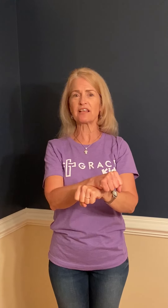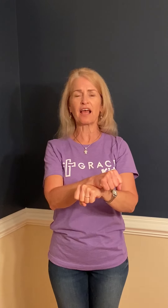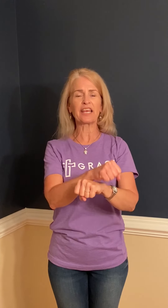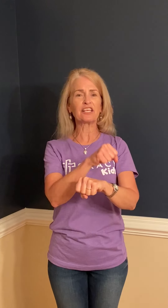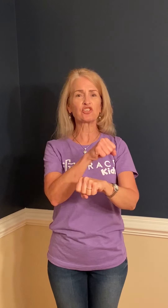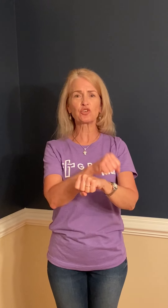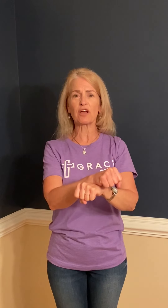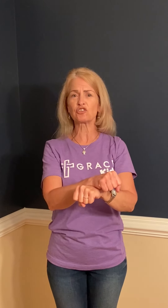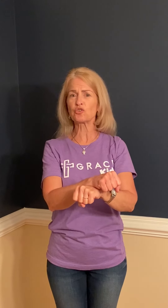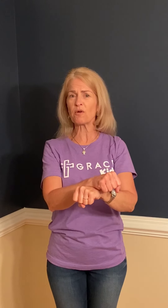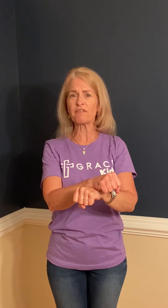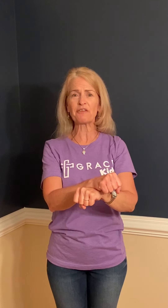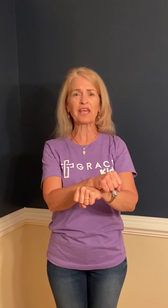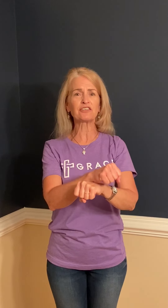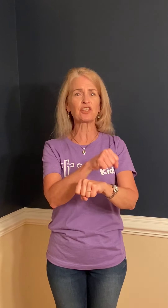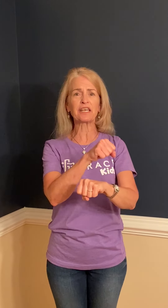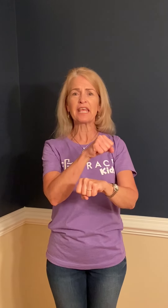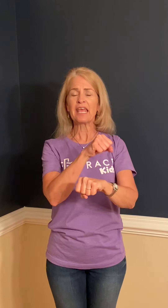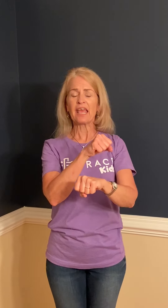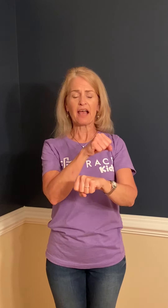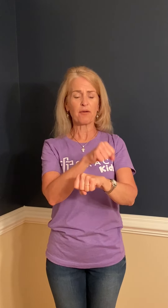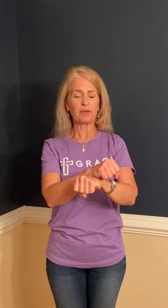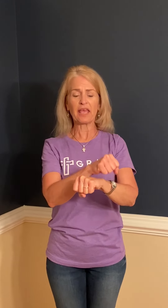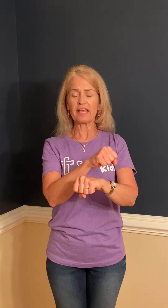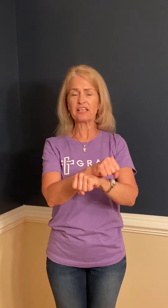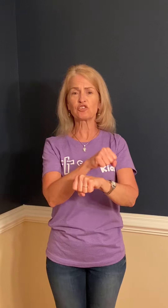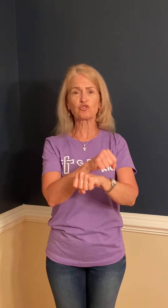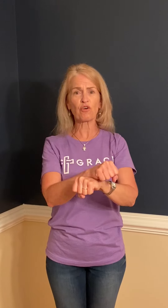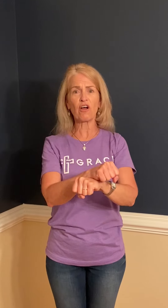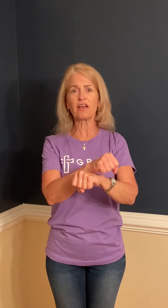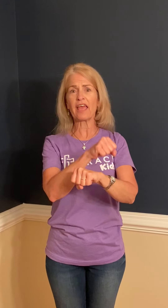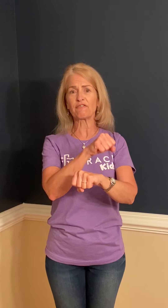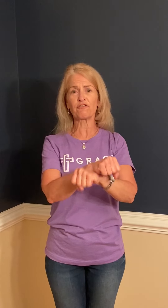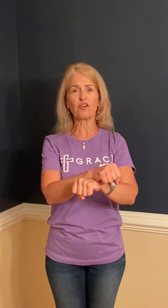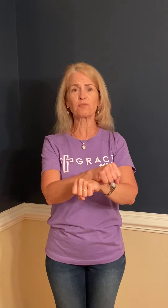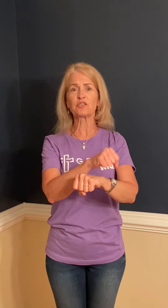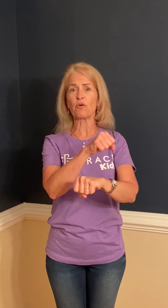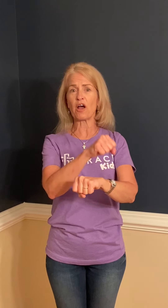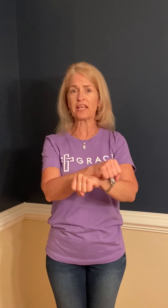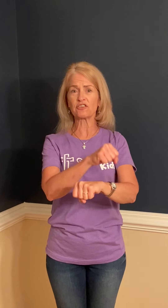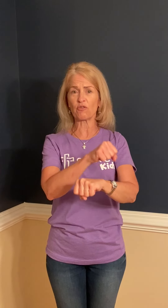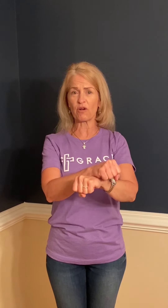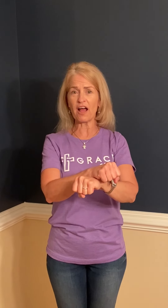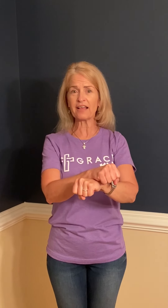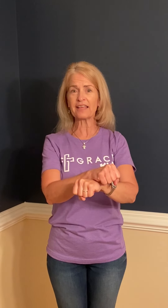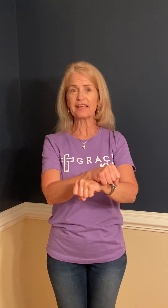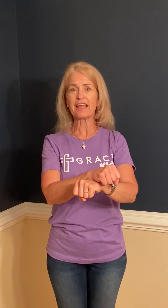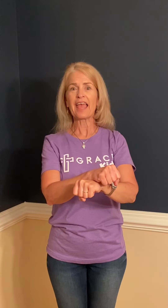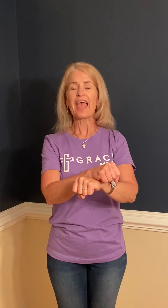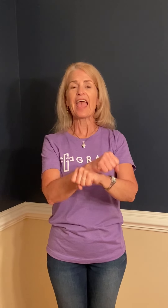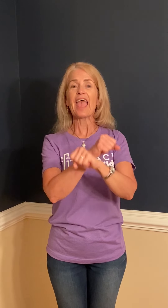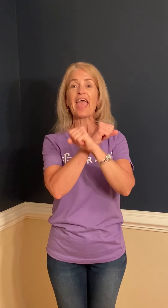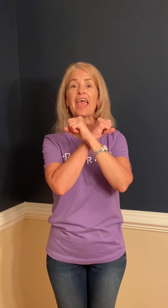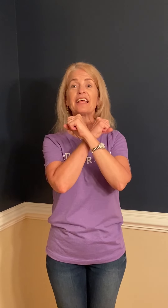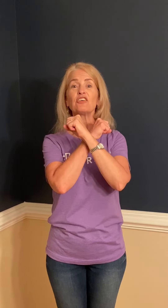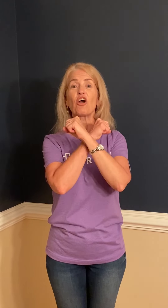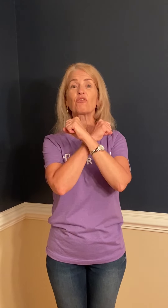in god he's a sure foundation um he's strong and firm so he's our rock and our